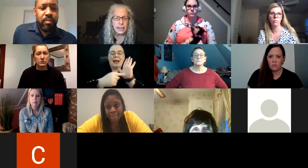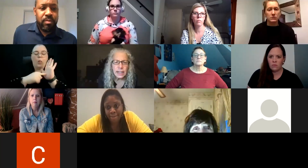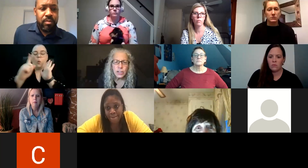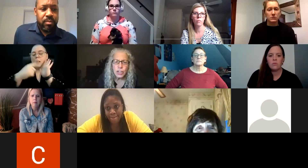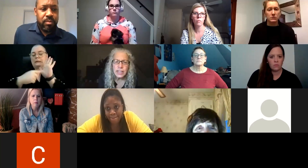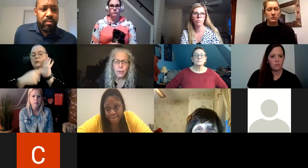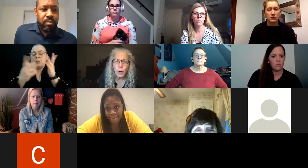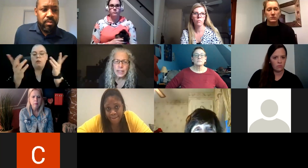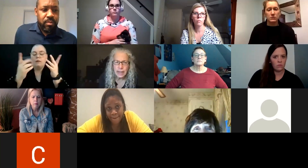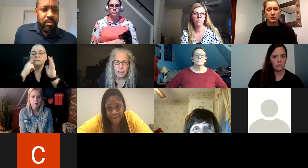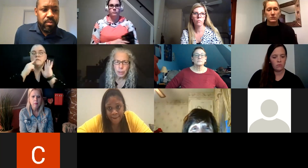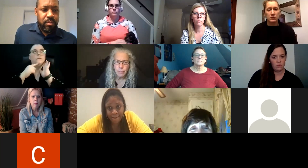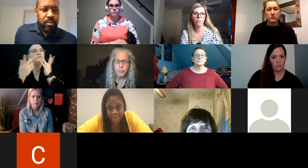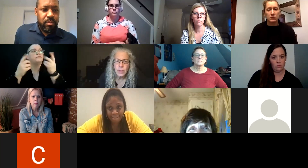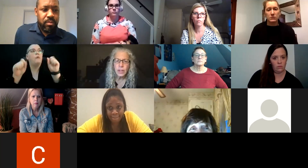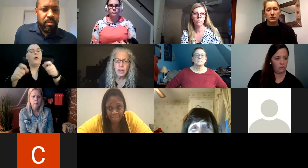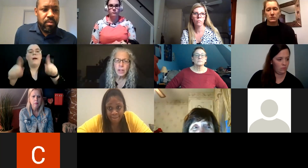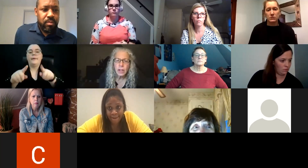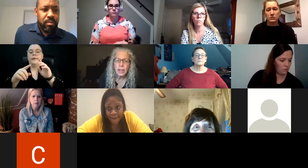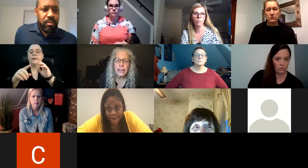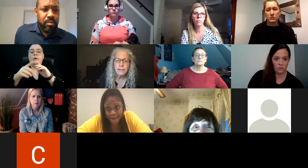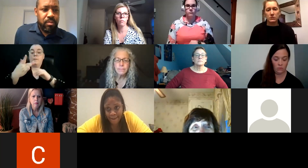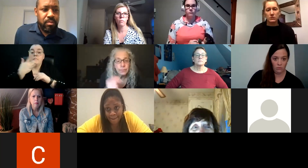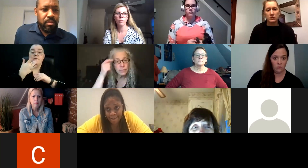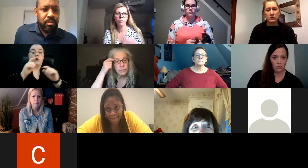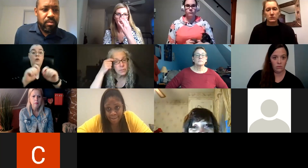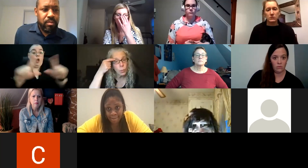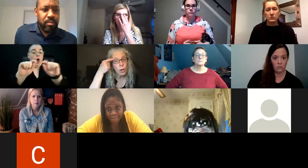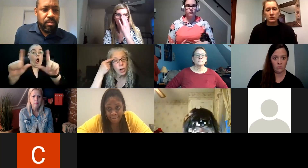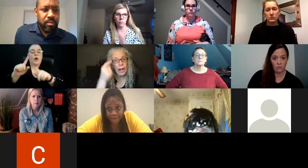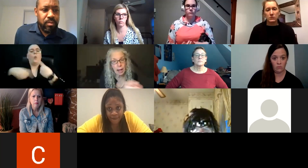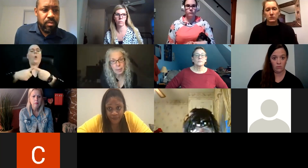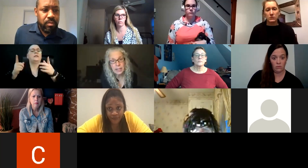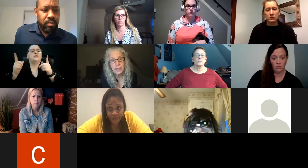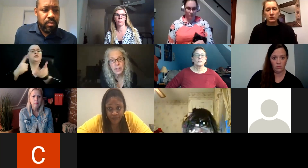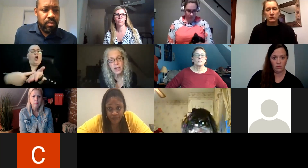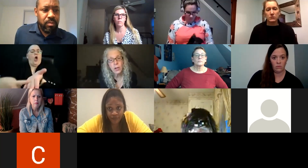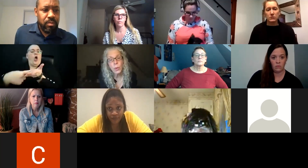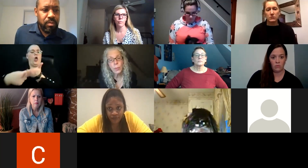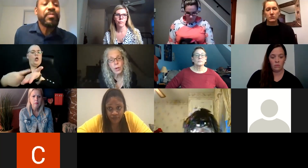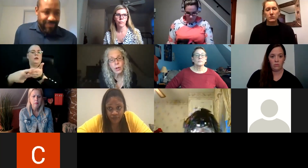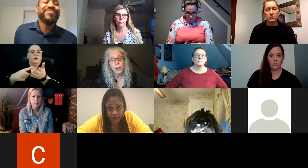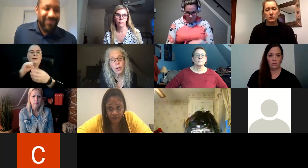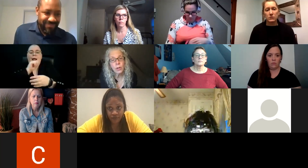like to just say one example. Like, what could happen is when we're